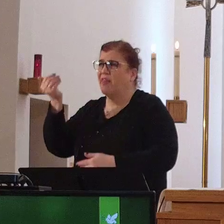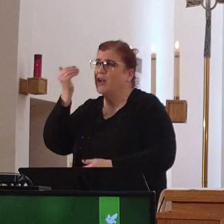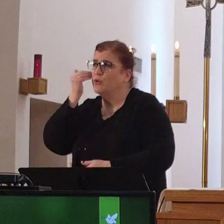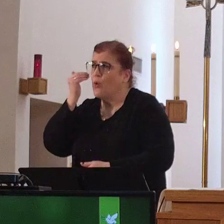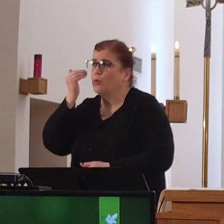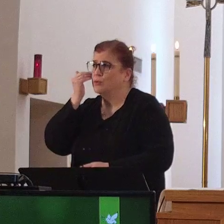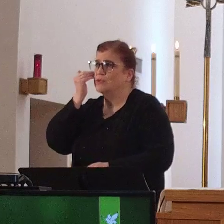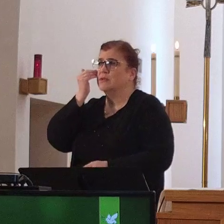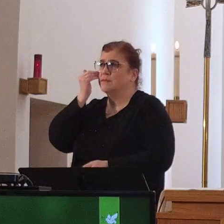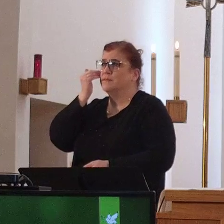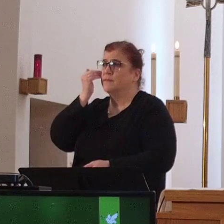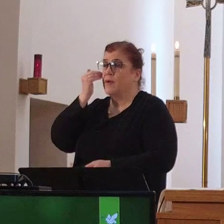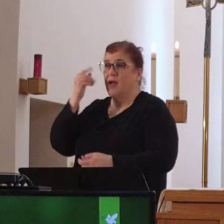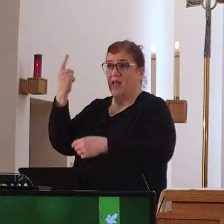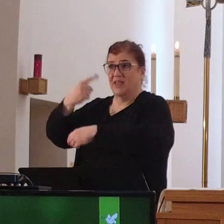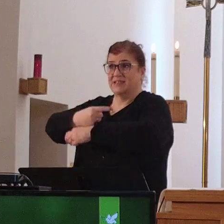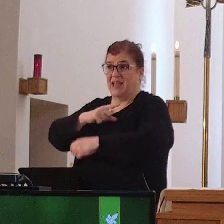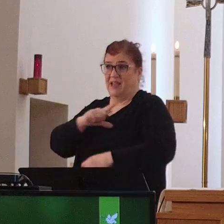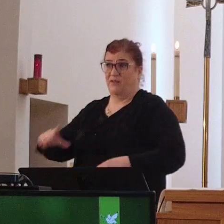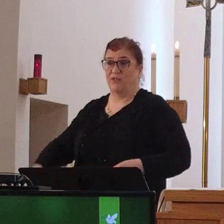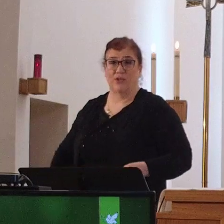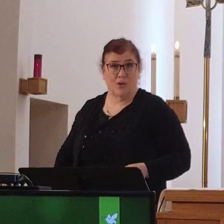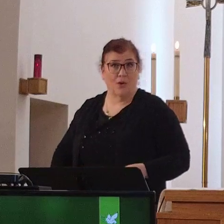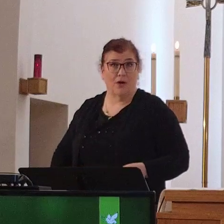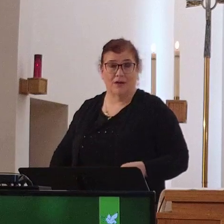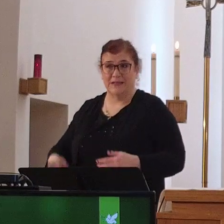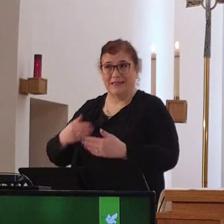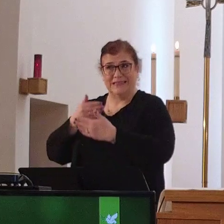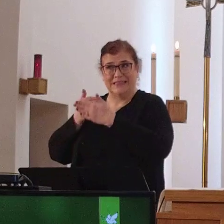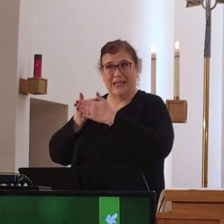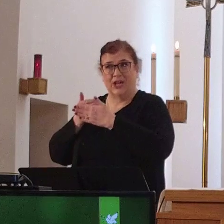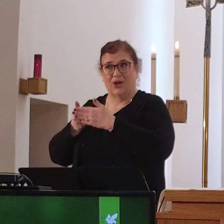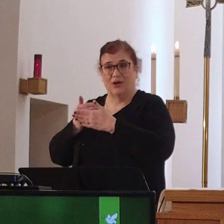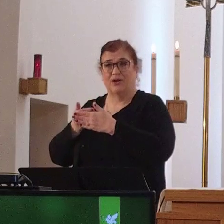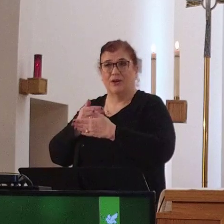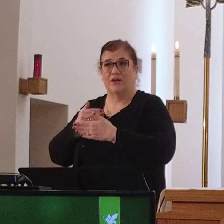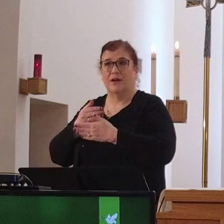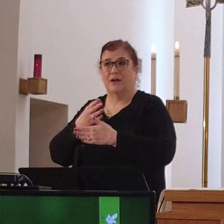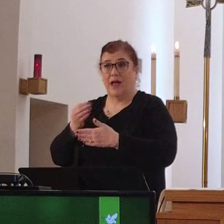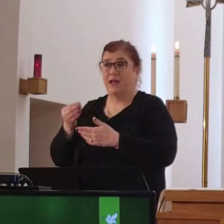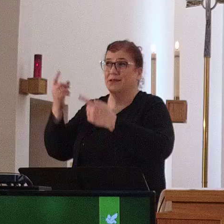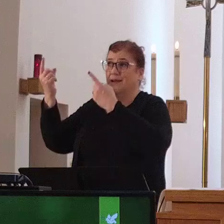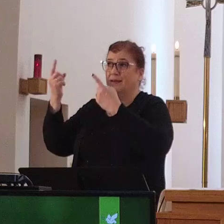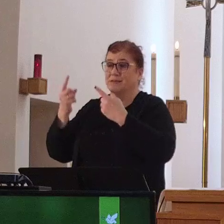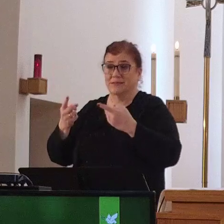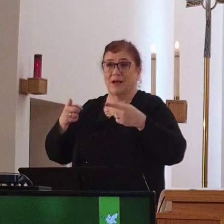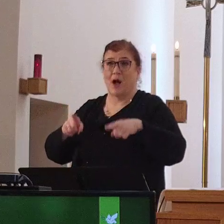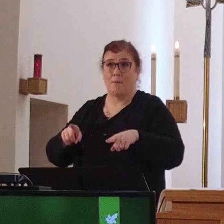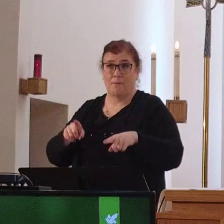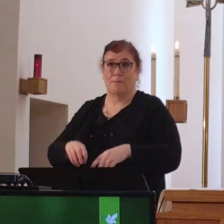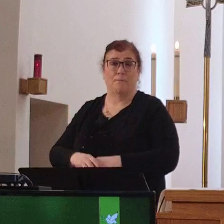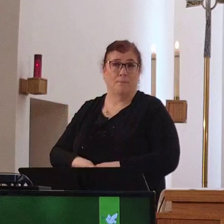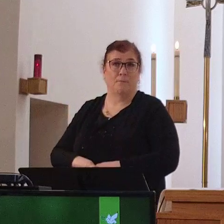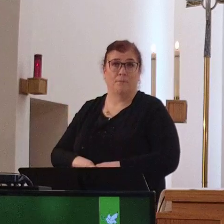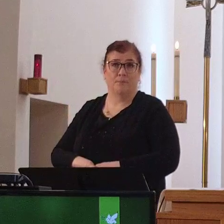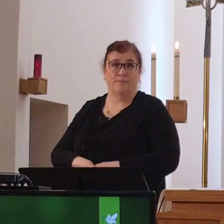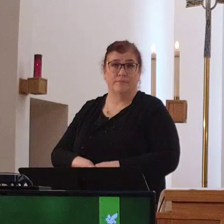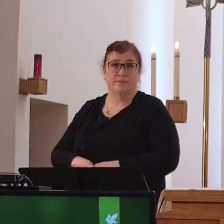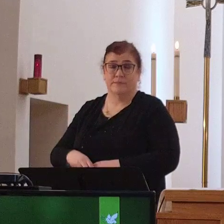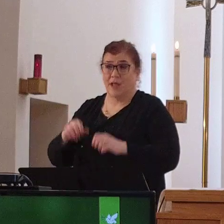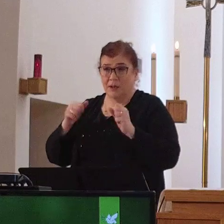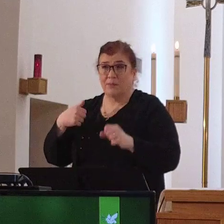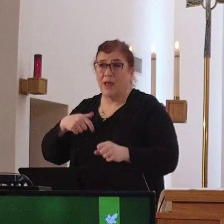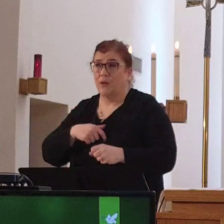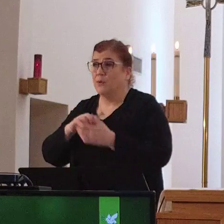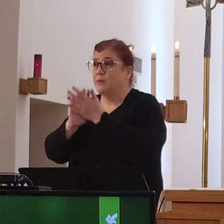knows that the day of the Lord is near and has come. And may we be